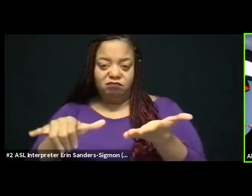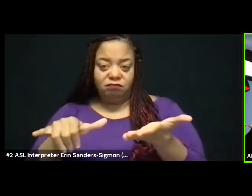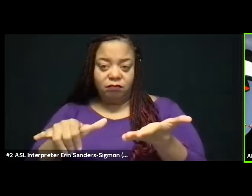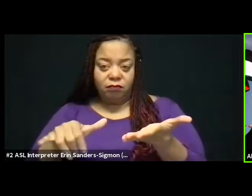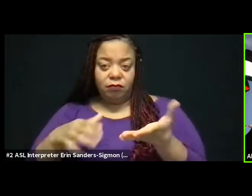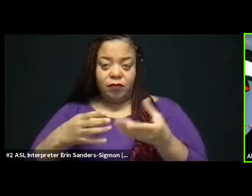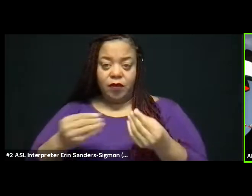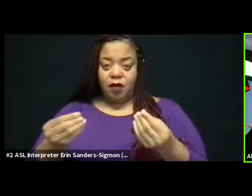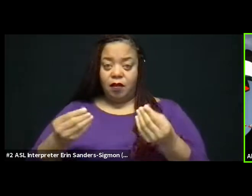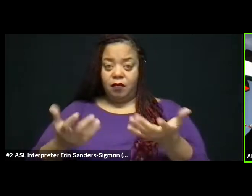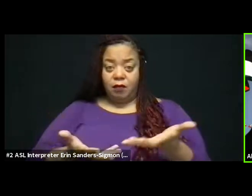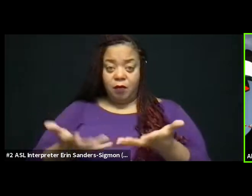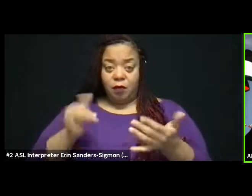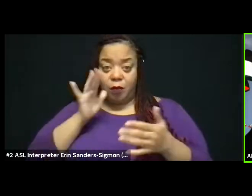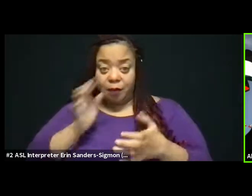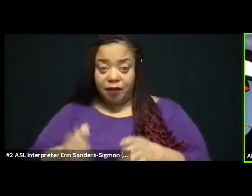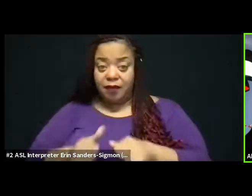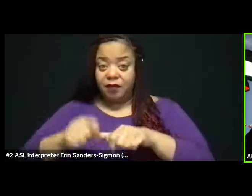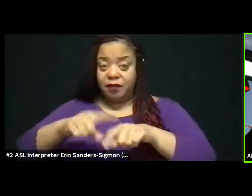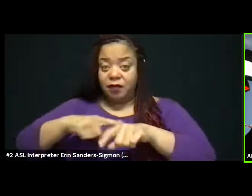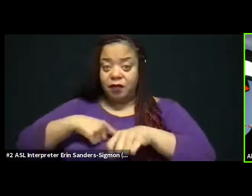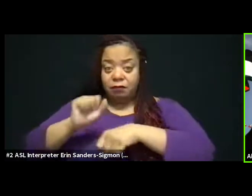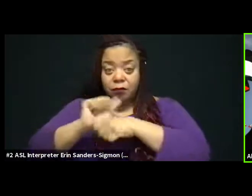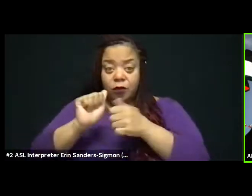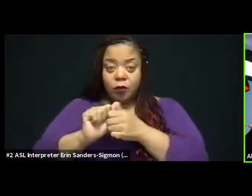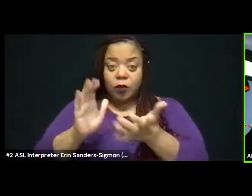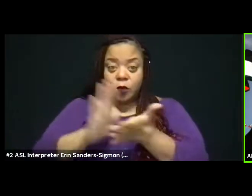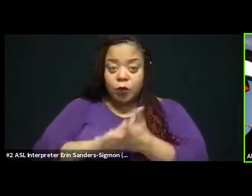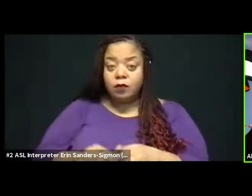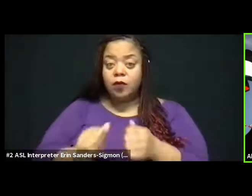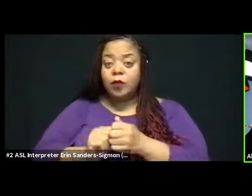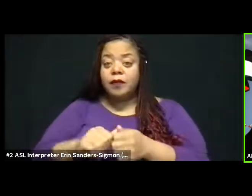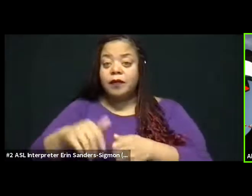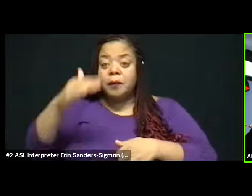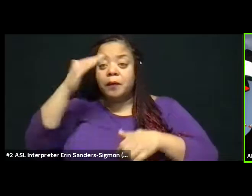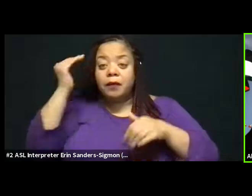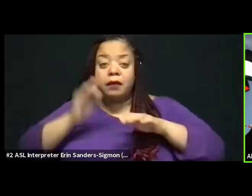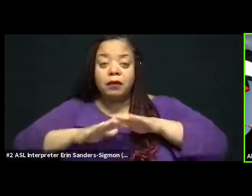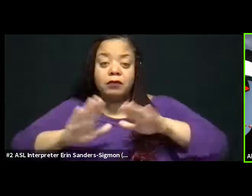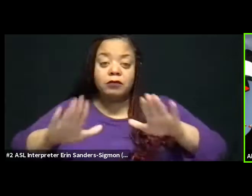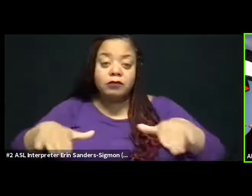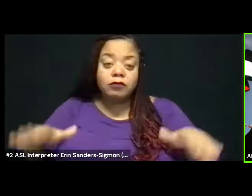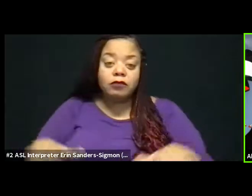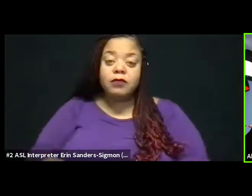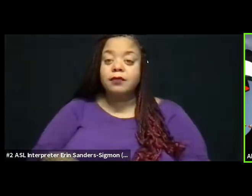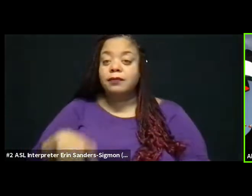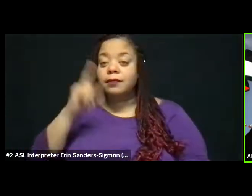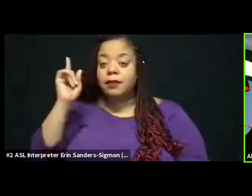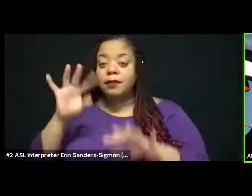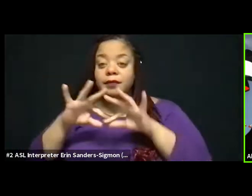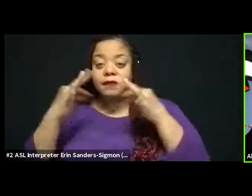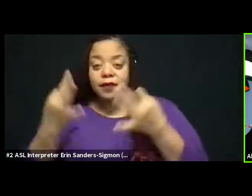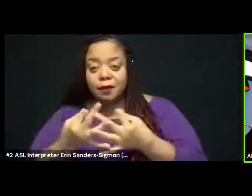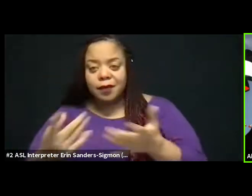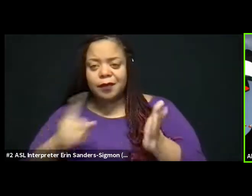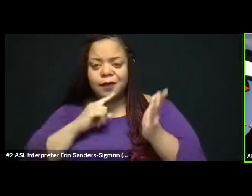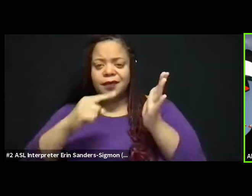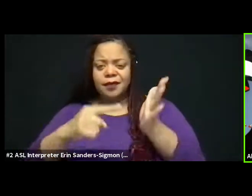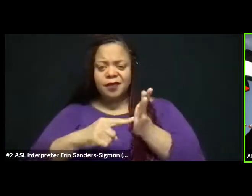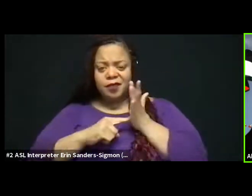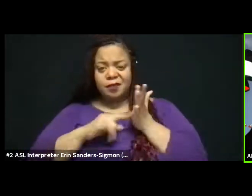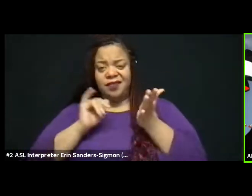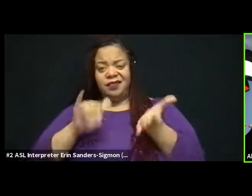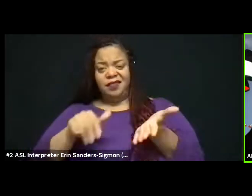the only answer. Experiencing the unspeakable traumas that my families and